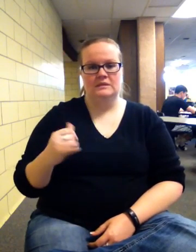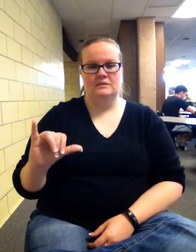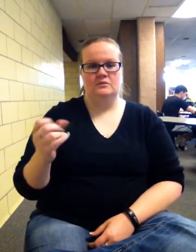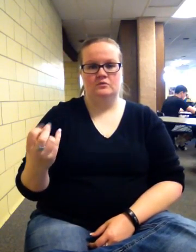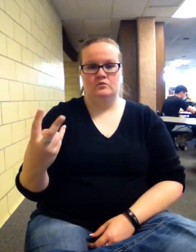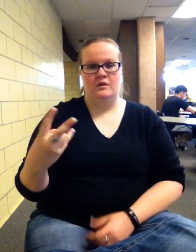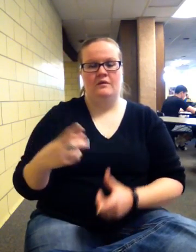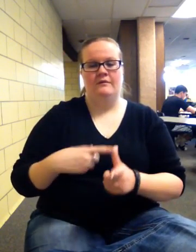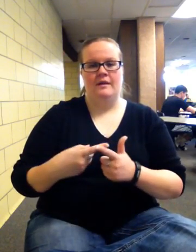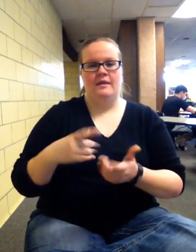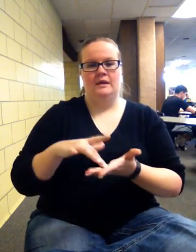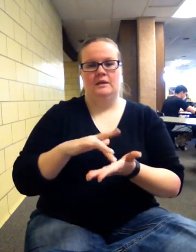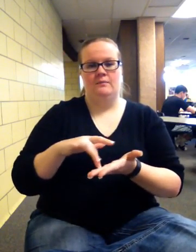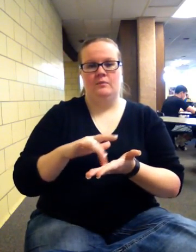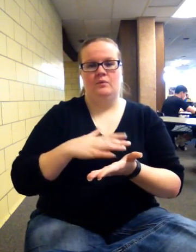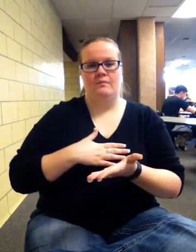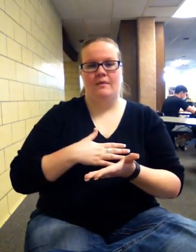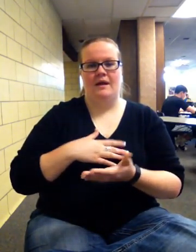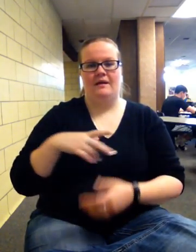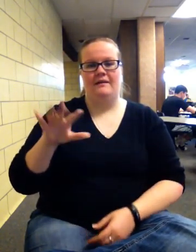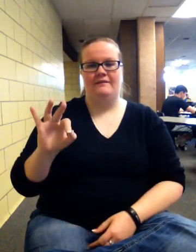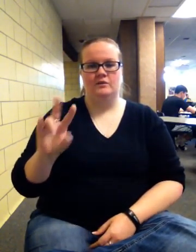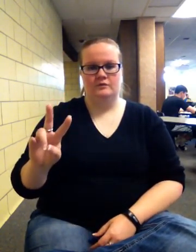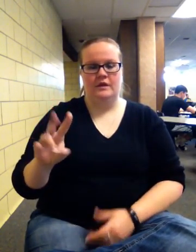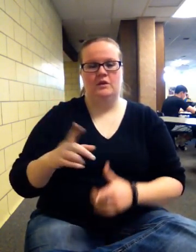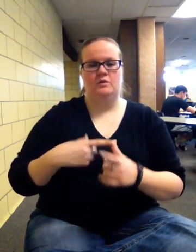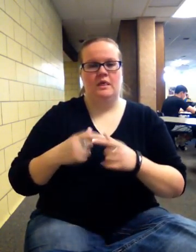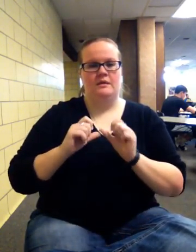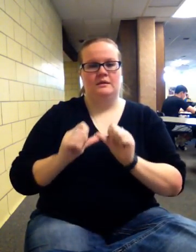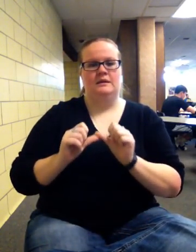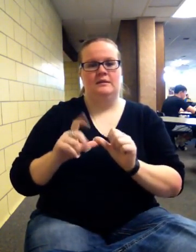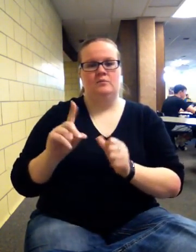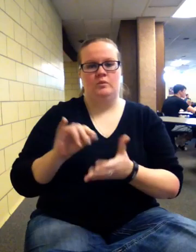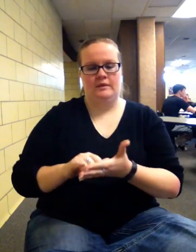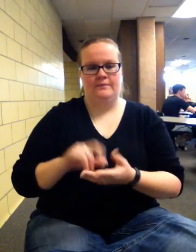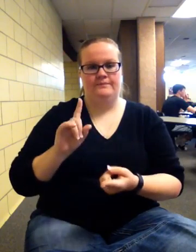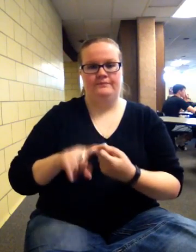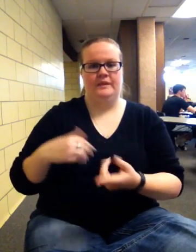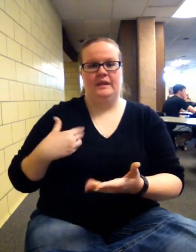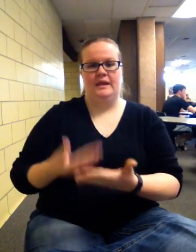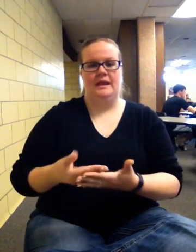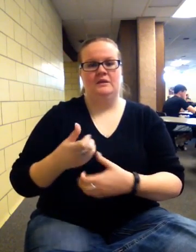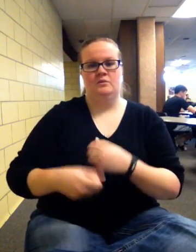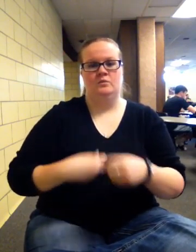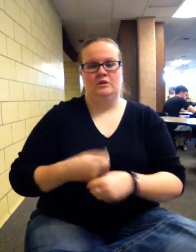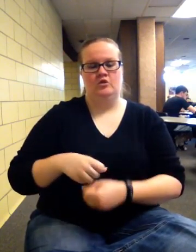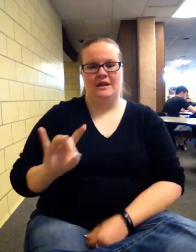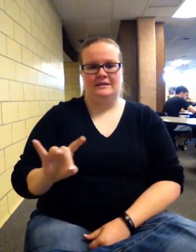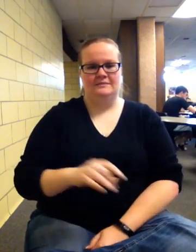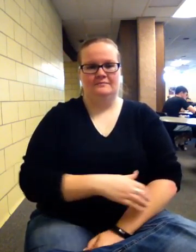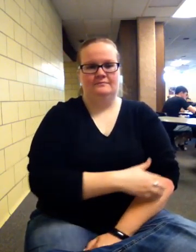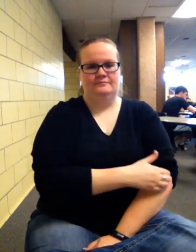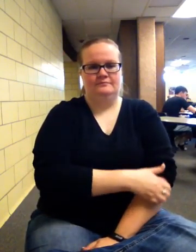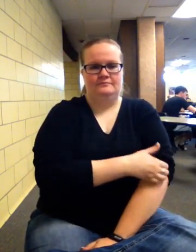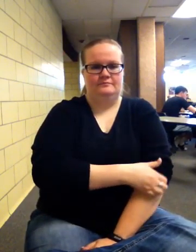future value. Keep doing that. Until I get to year eight. Look what happens